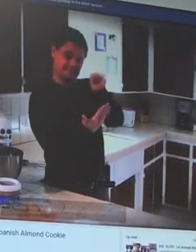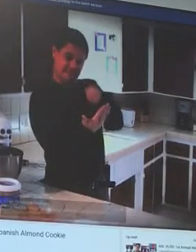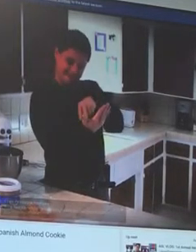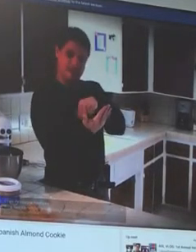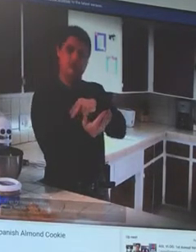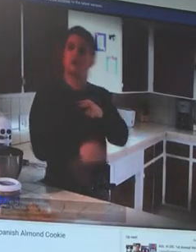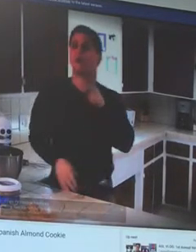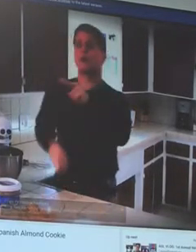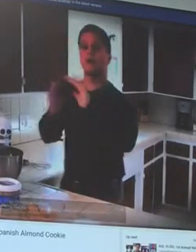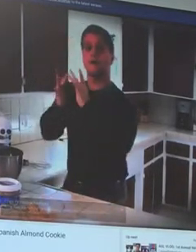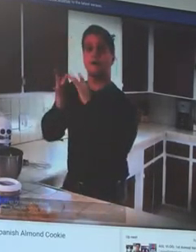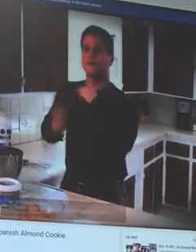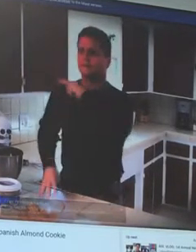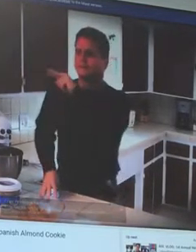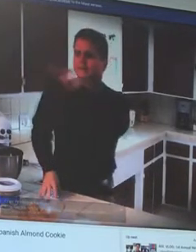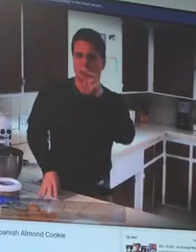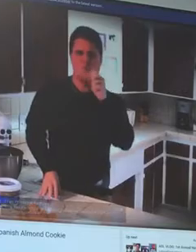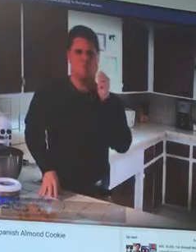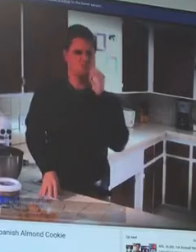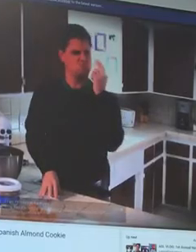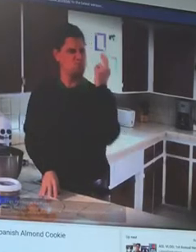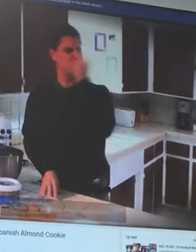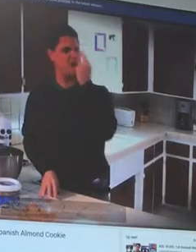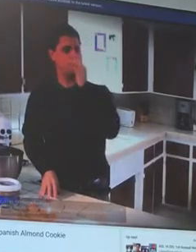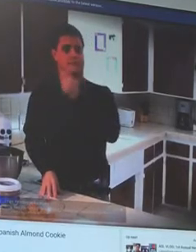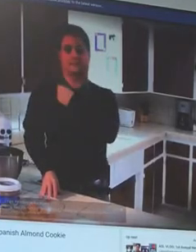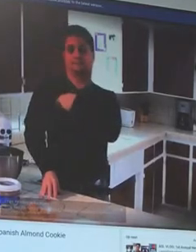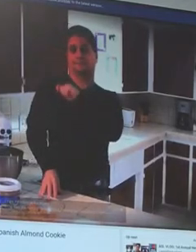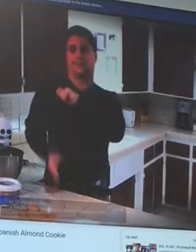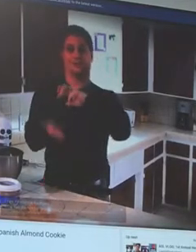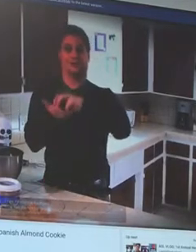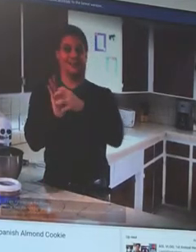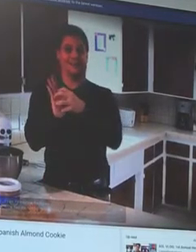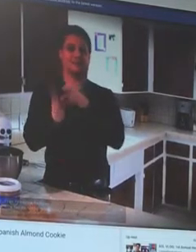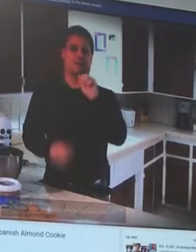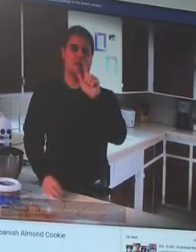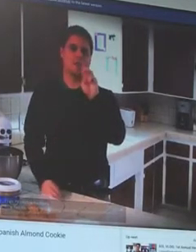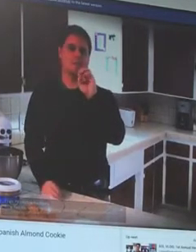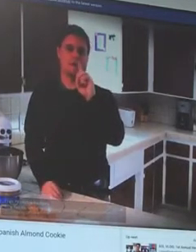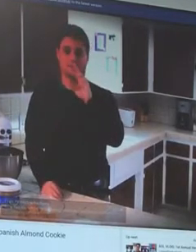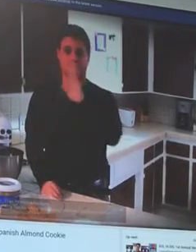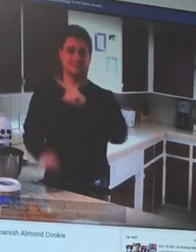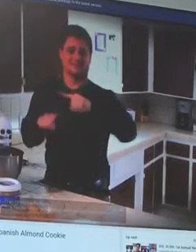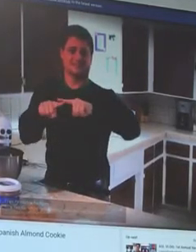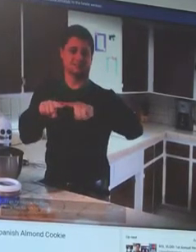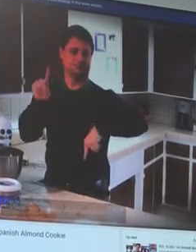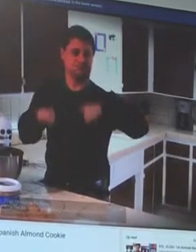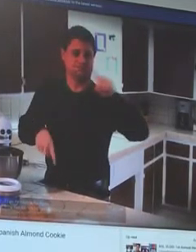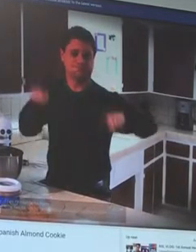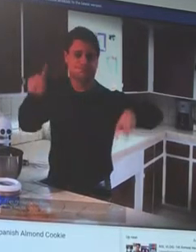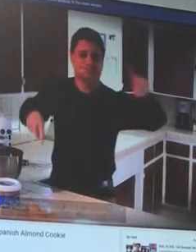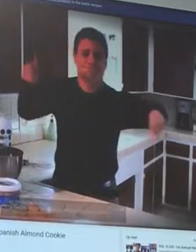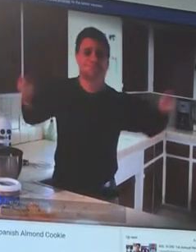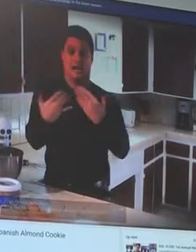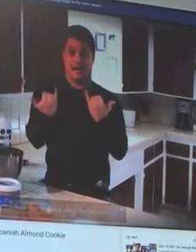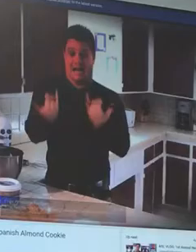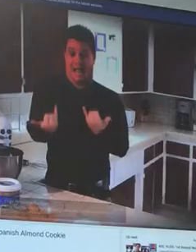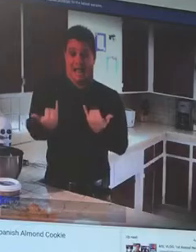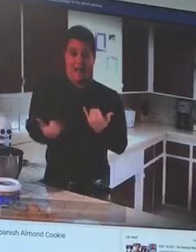So when I was planning the recipe to share with you guys, I looked on the internet and I realized that there were just dozens of variations of Spanish almond